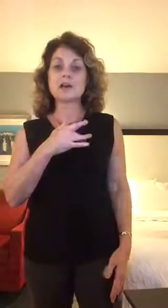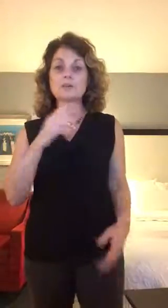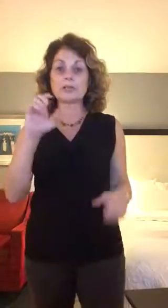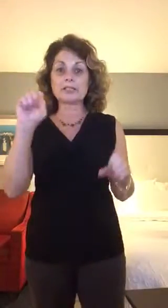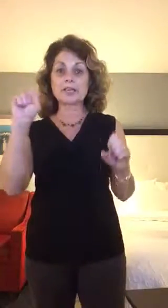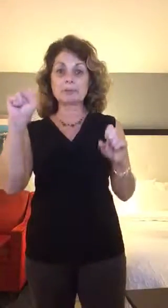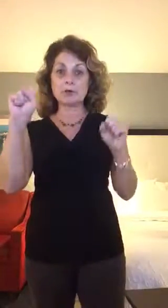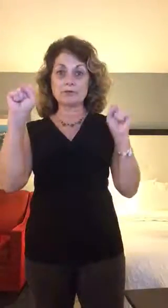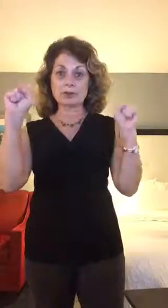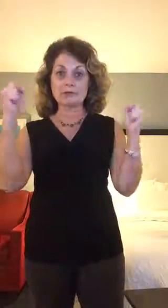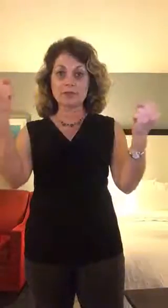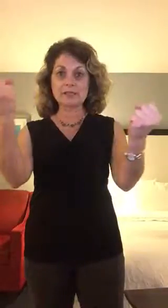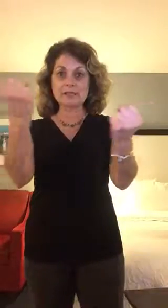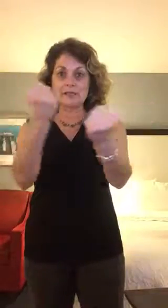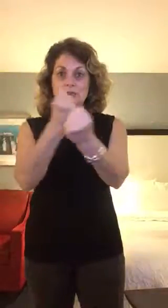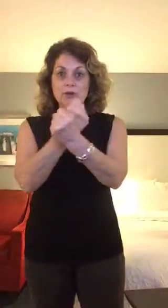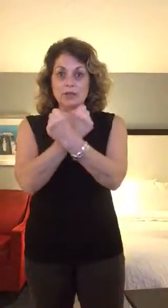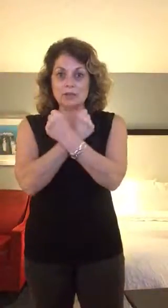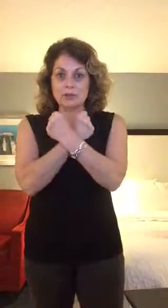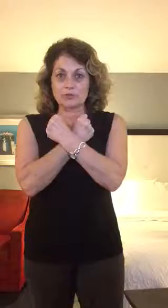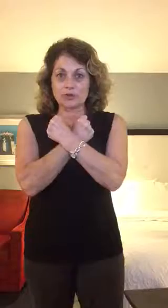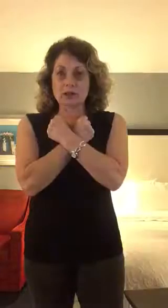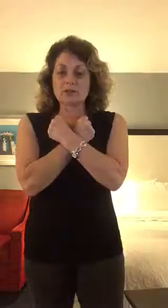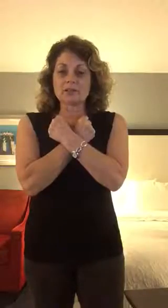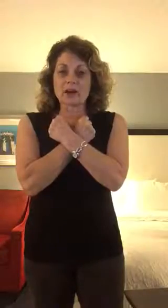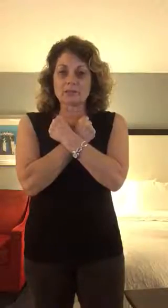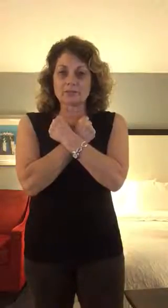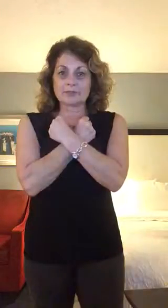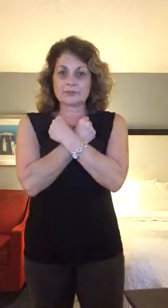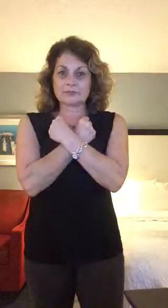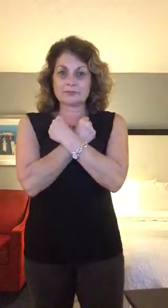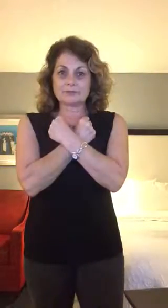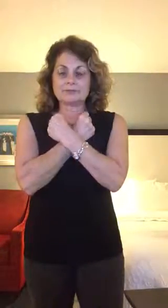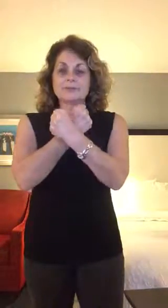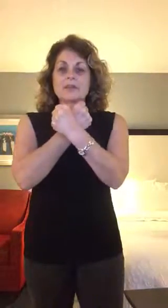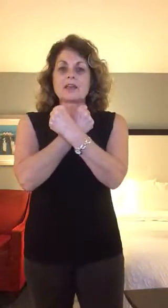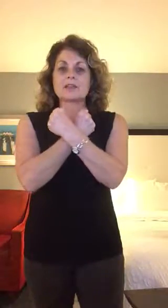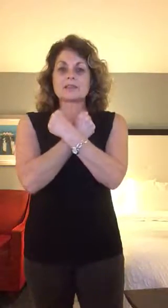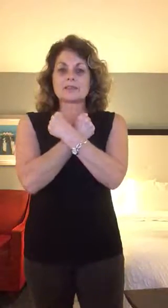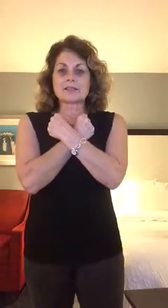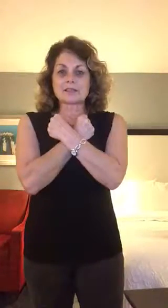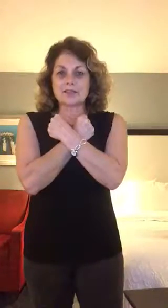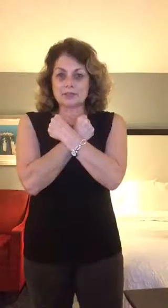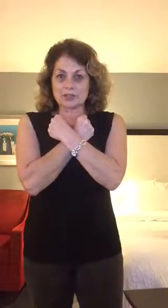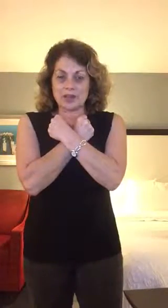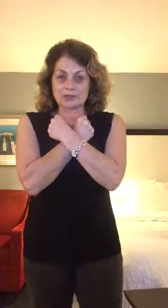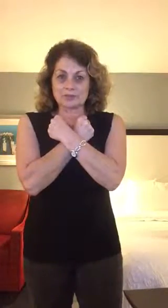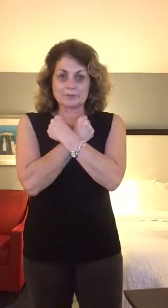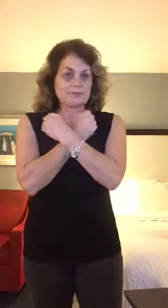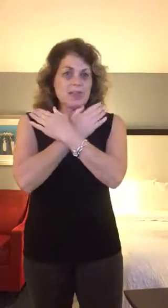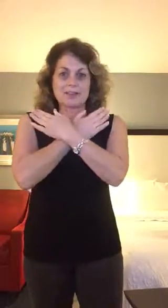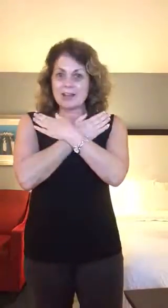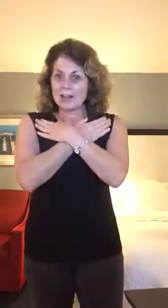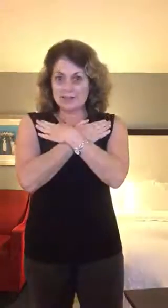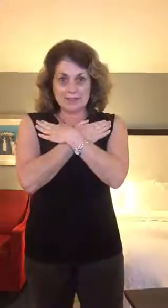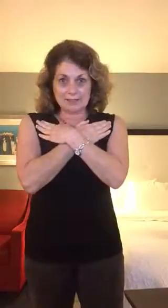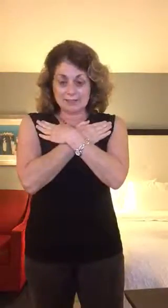Love, we're going to take both of our fists and cross it over. Love. This is the sign for love. Not this,